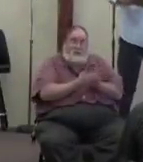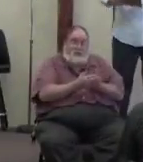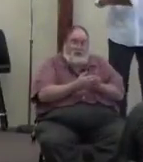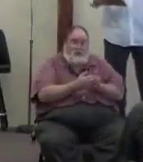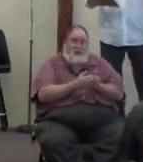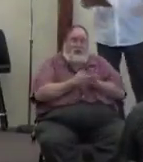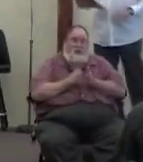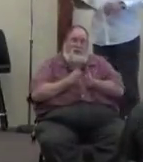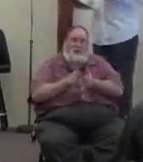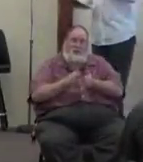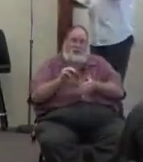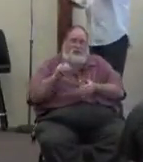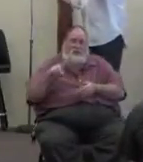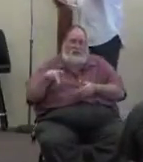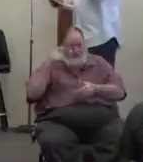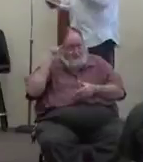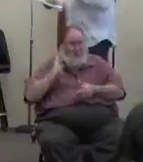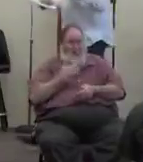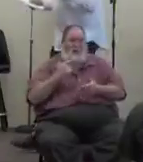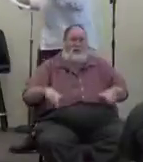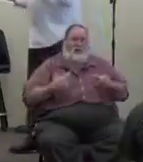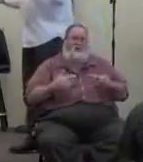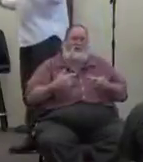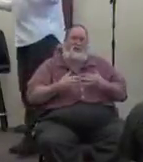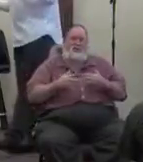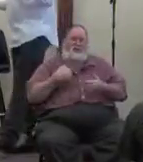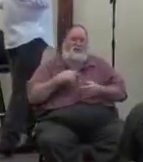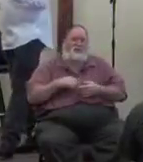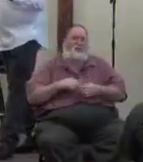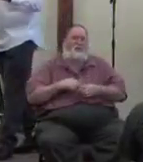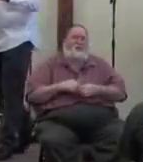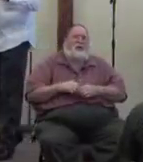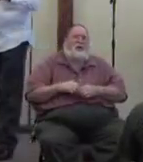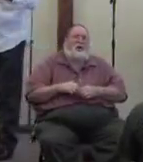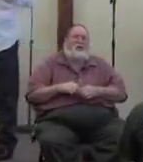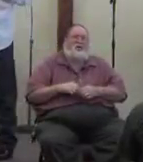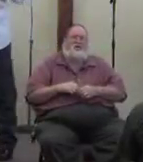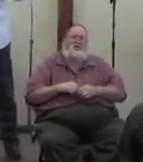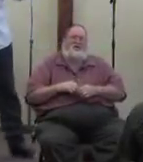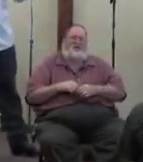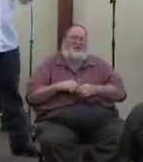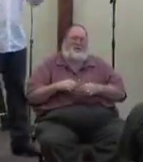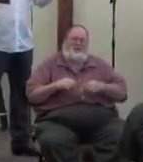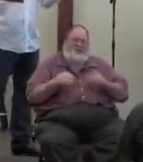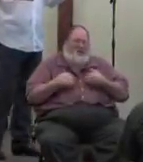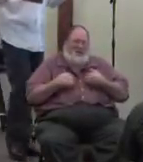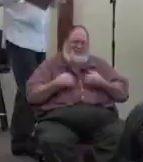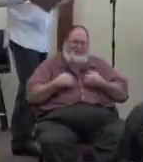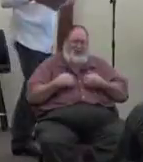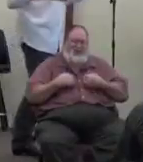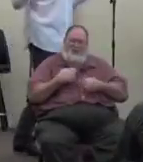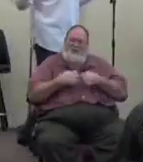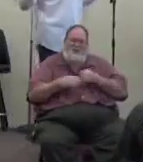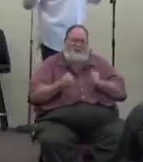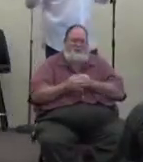for our life. And even though we deal with meth and prescription drugs and